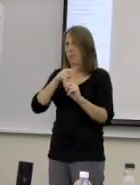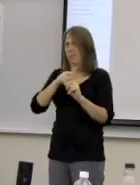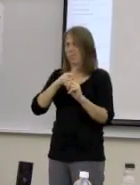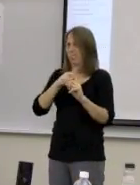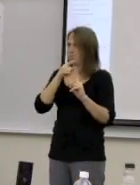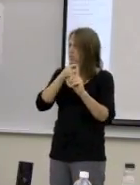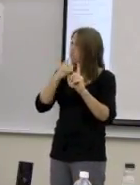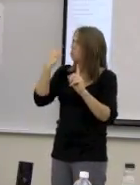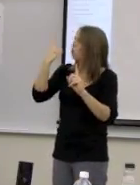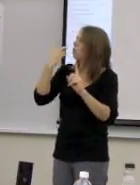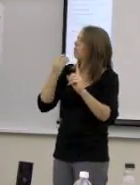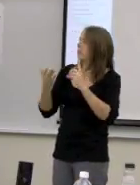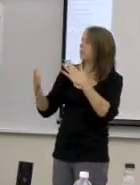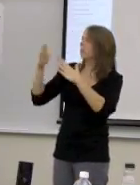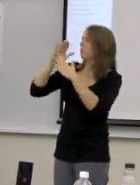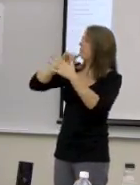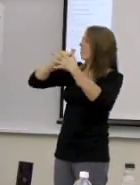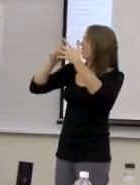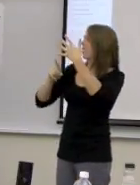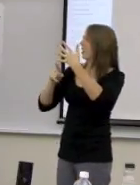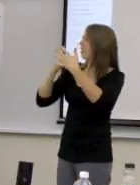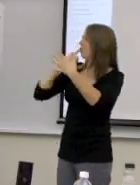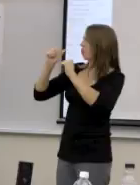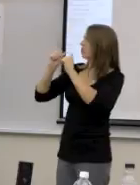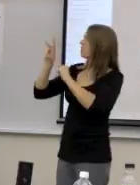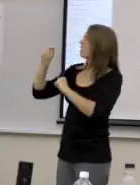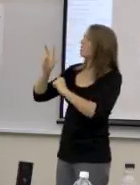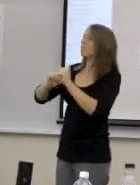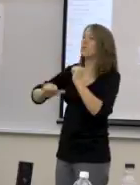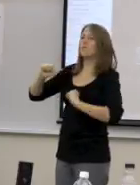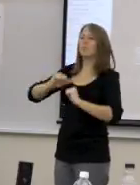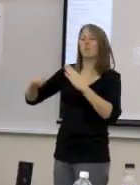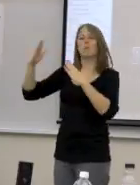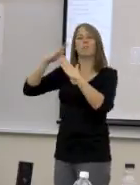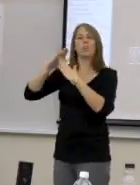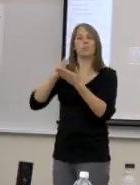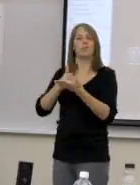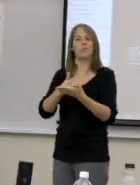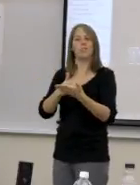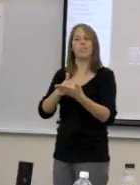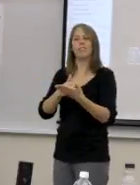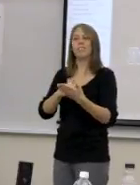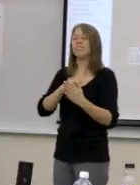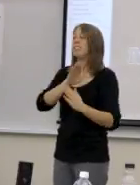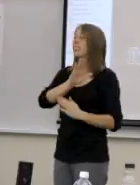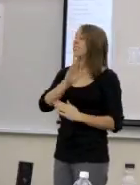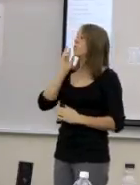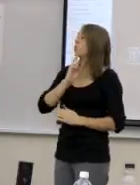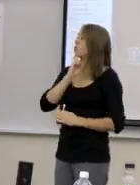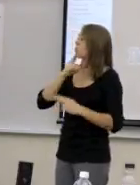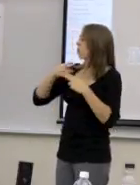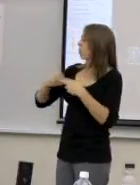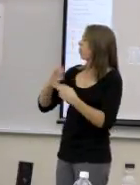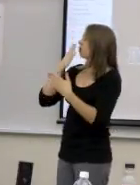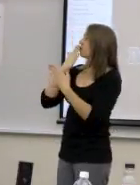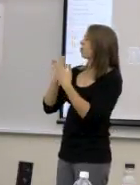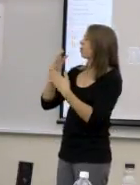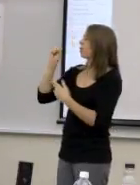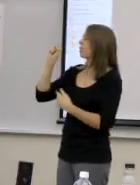5 contestants on Top Chef. And he has a restaurant called The Good Stuff Eatery here on the hill. He's going